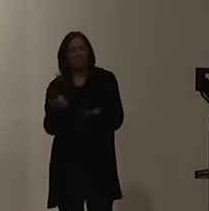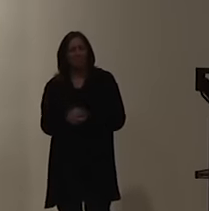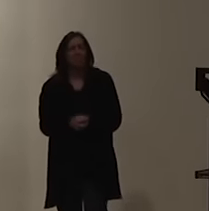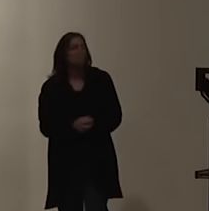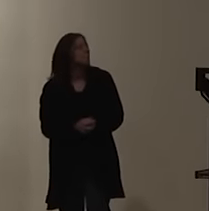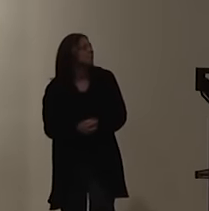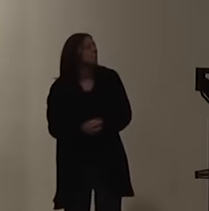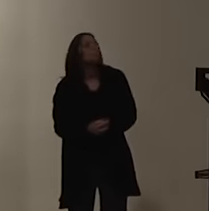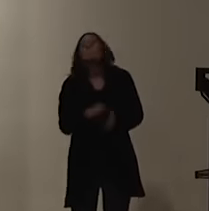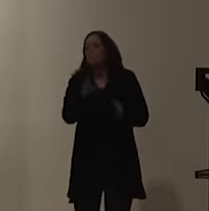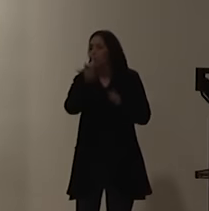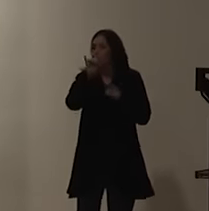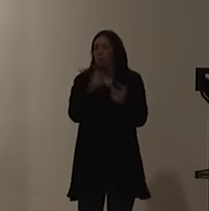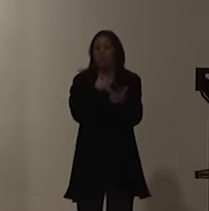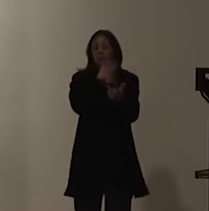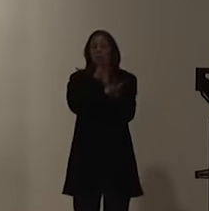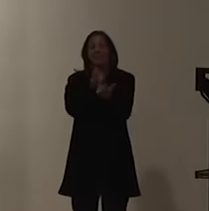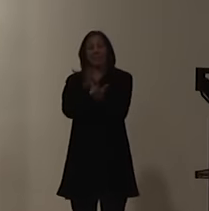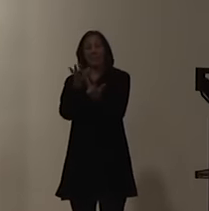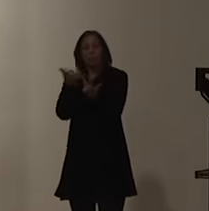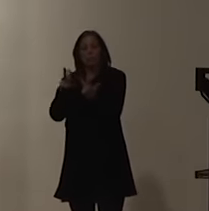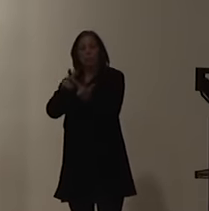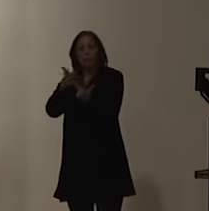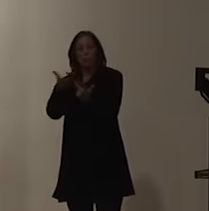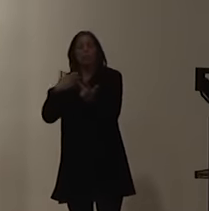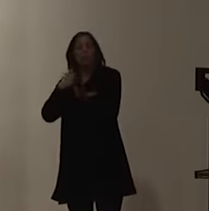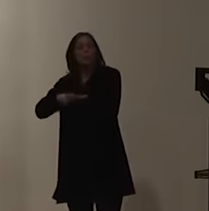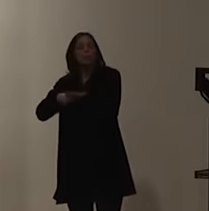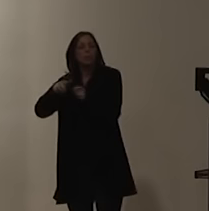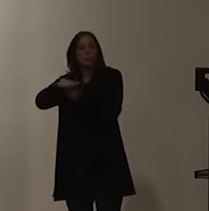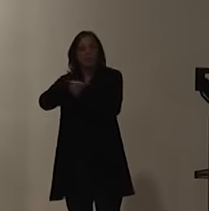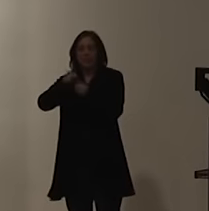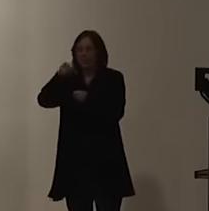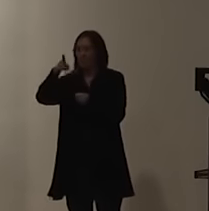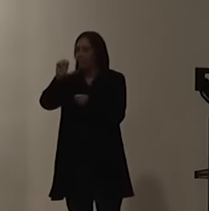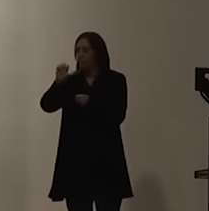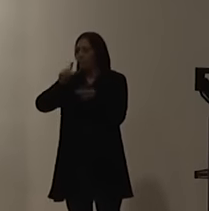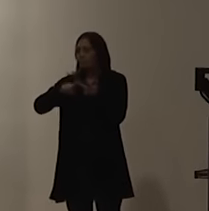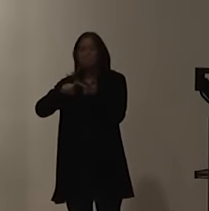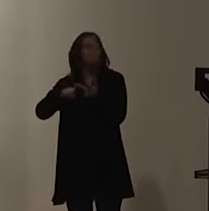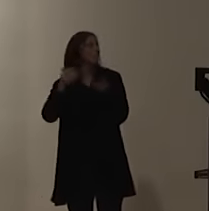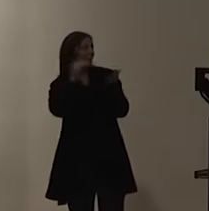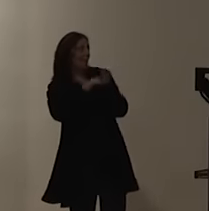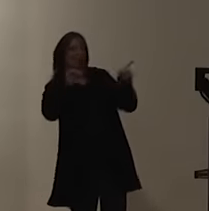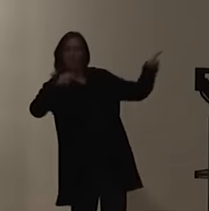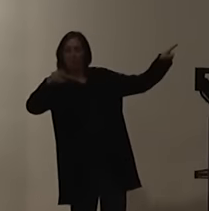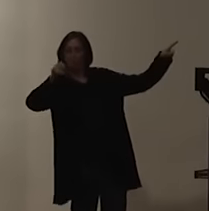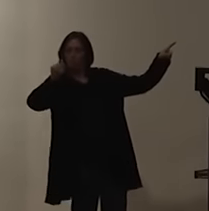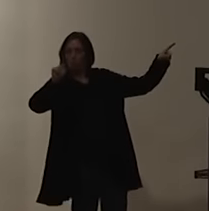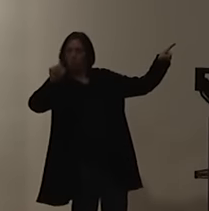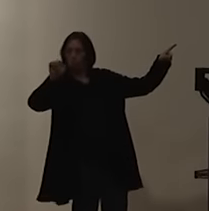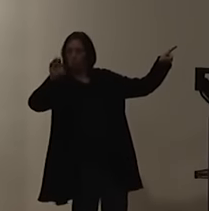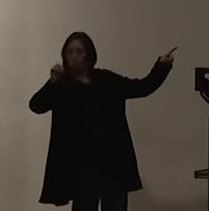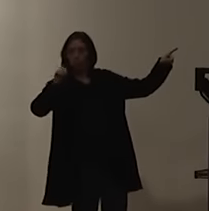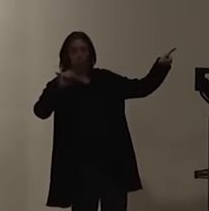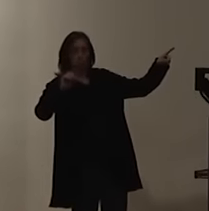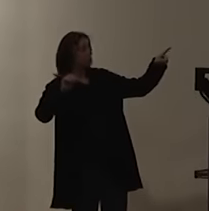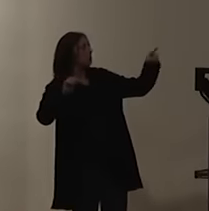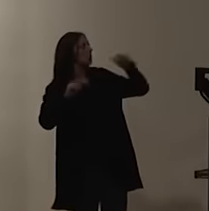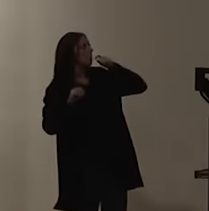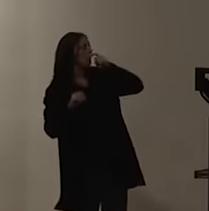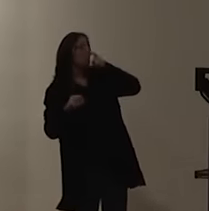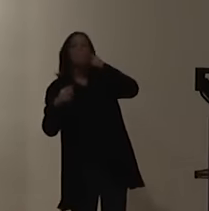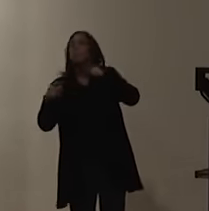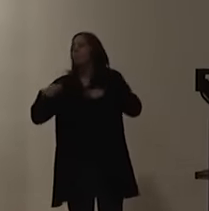is Port Loco. This is the over here, when we finally went there, we were assigned there.